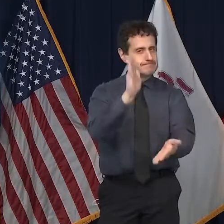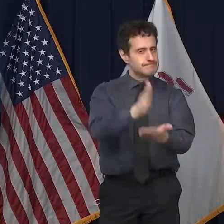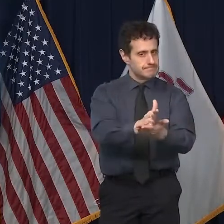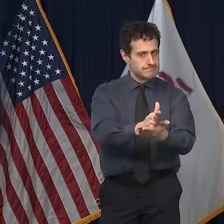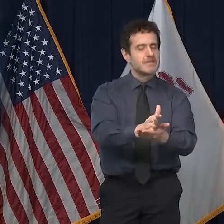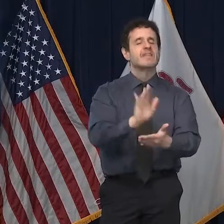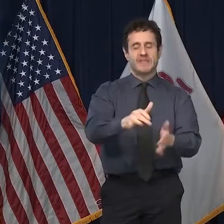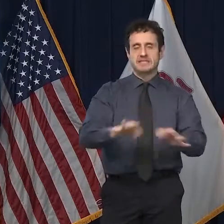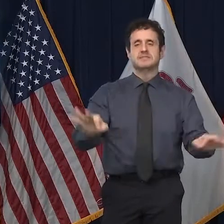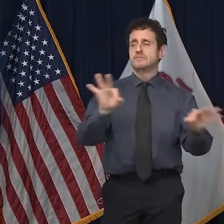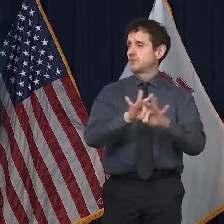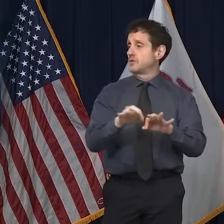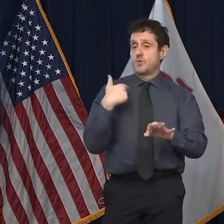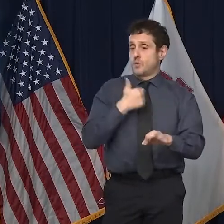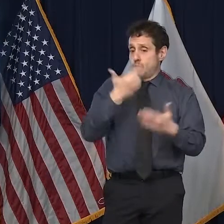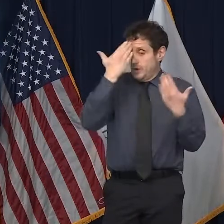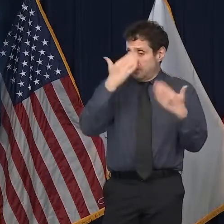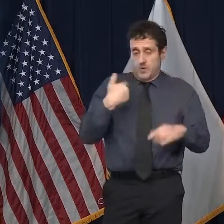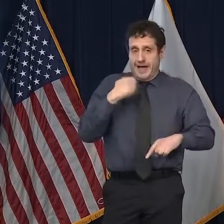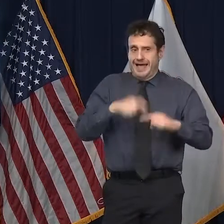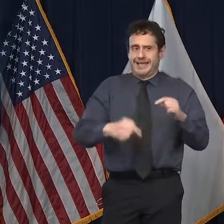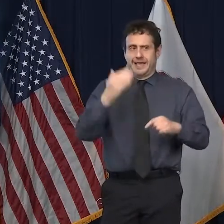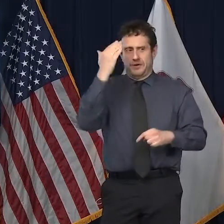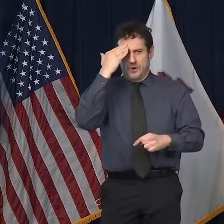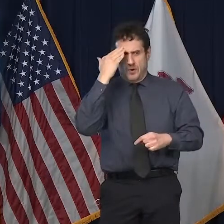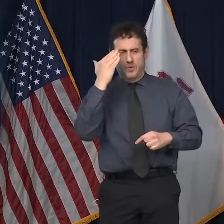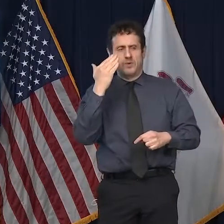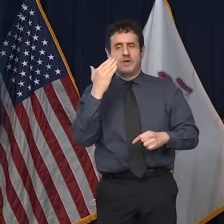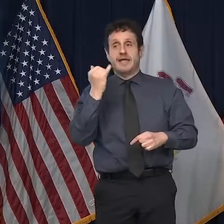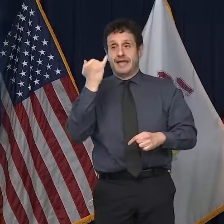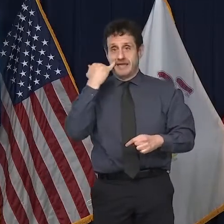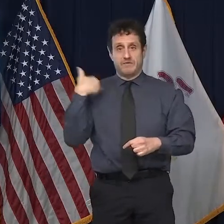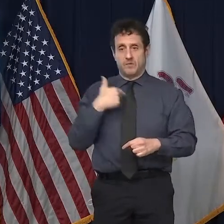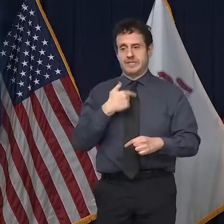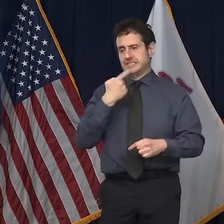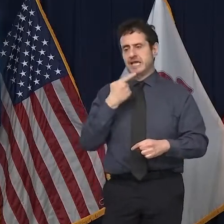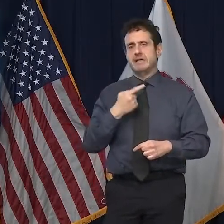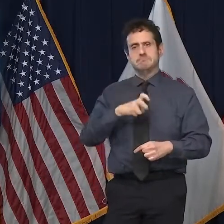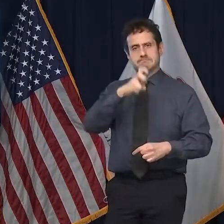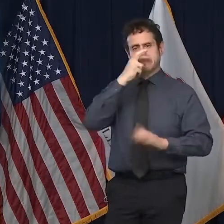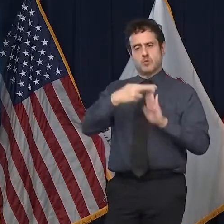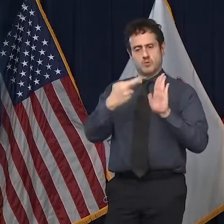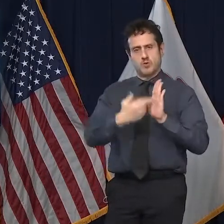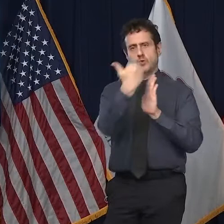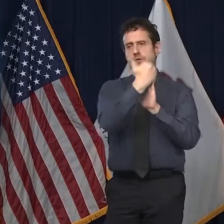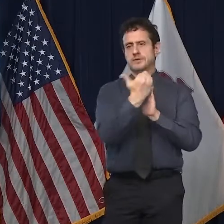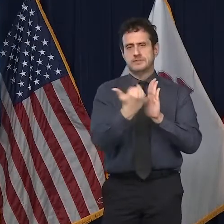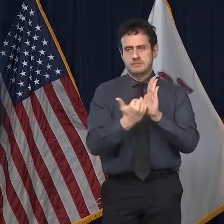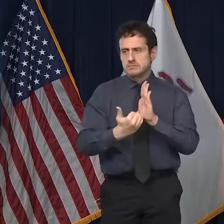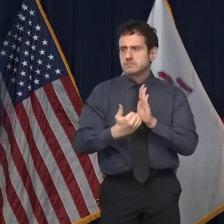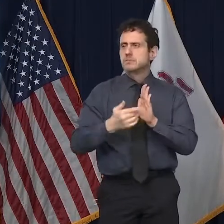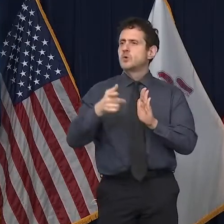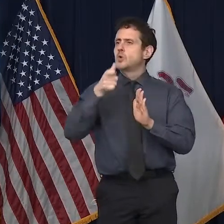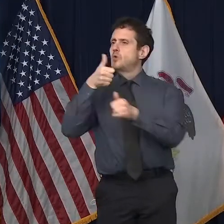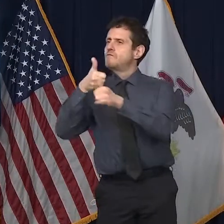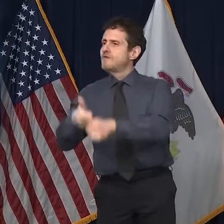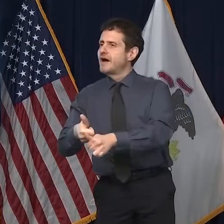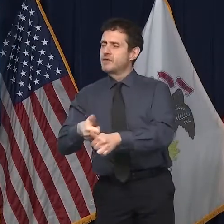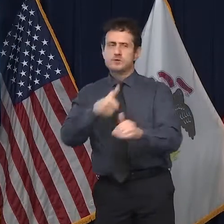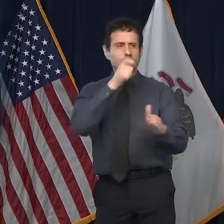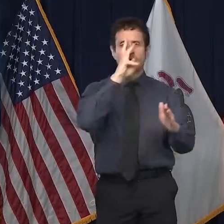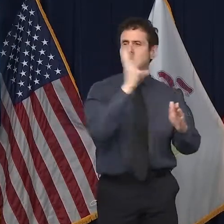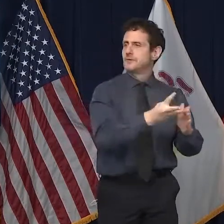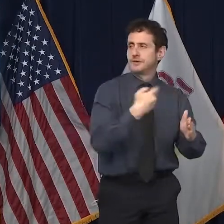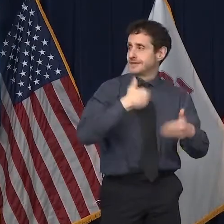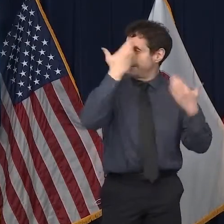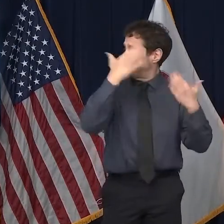a lot of unknowns in terms of I can't know how much people are following this. I can't be in all the venues to